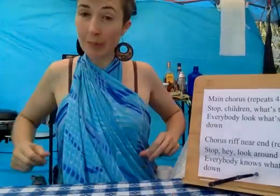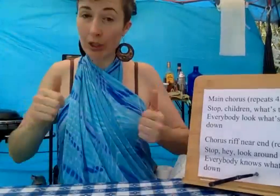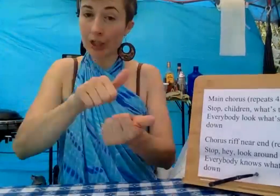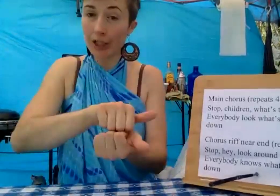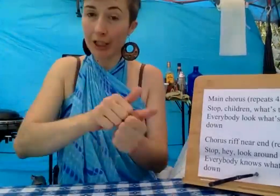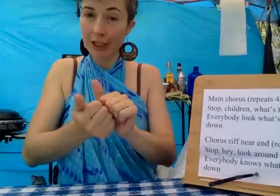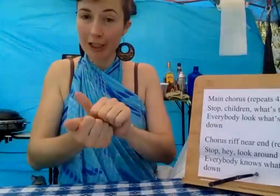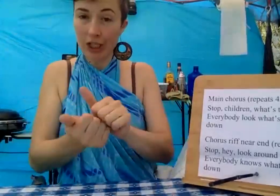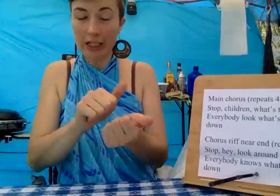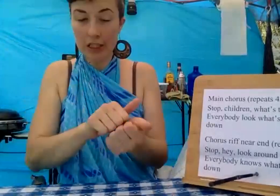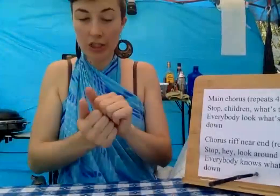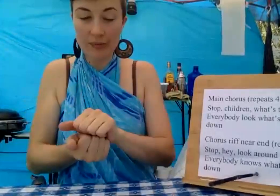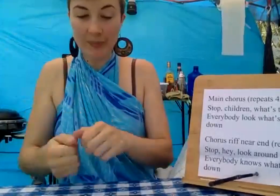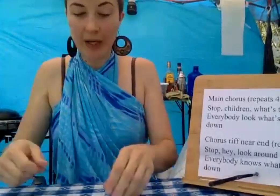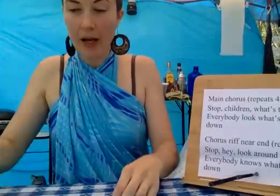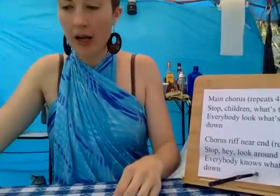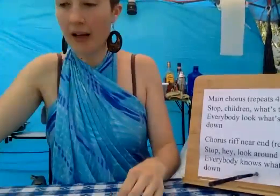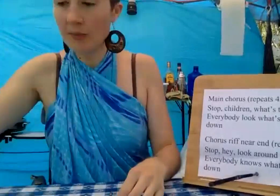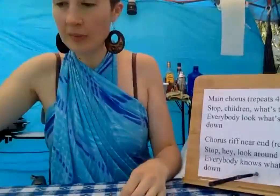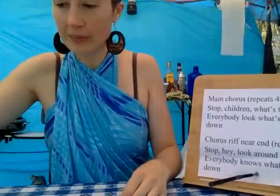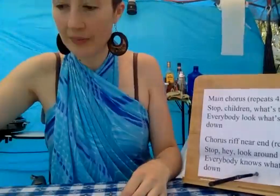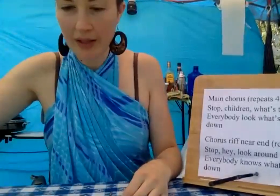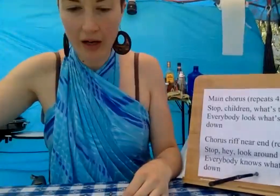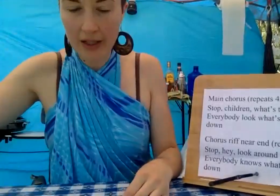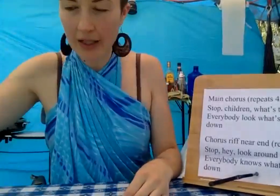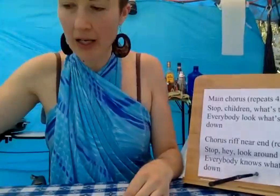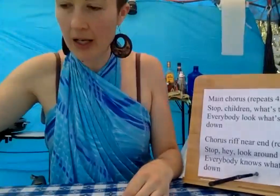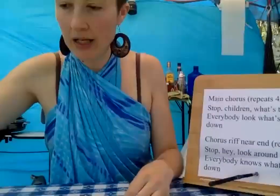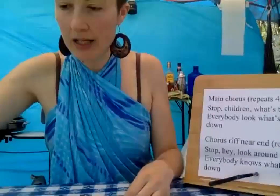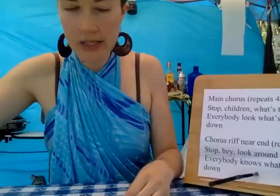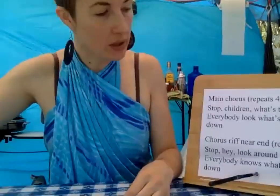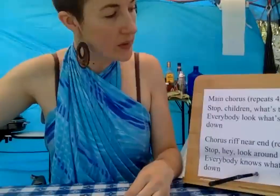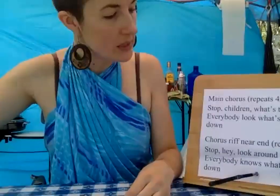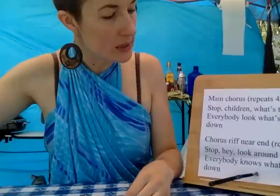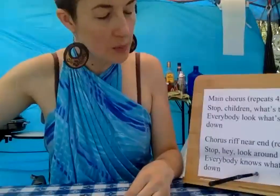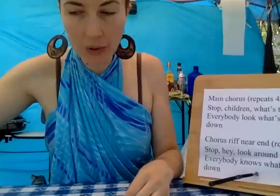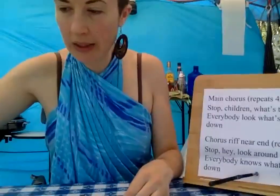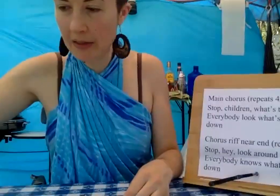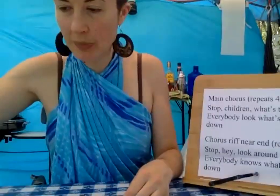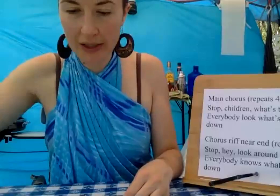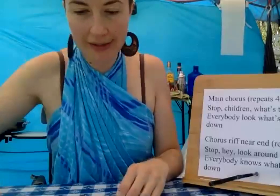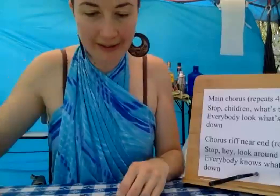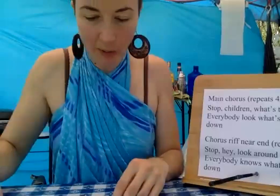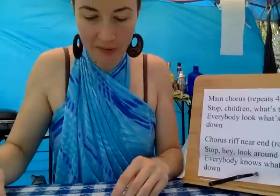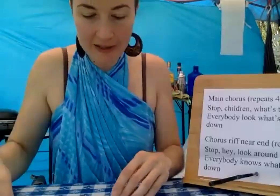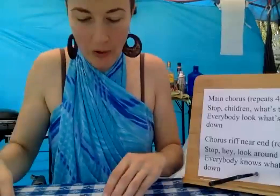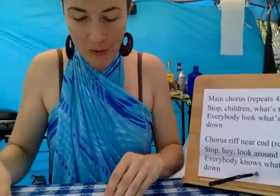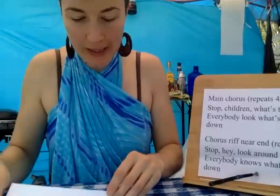diaper, change. Right. It goes a little bit quickly, but hopefully y'all will catch